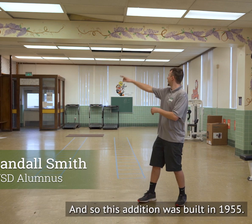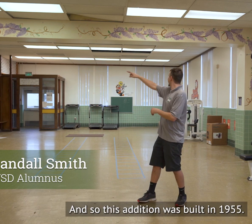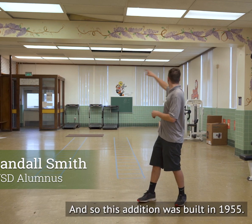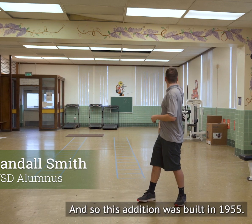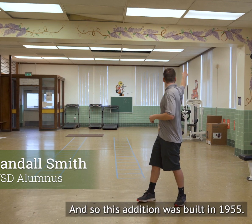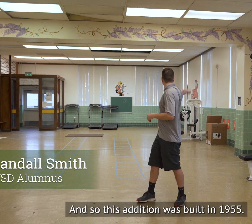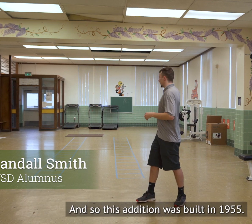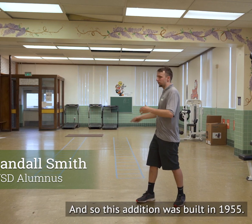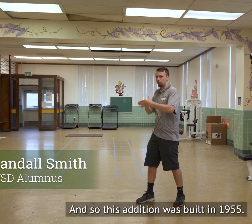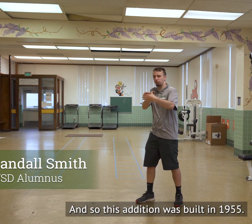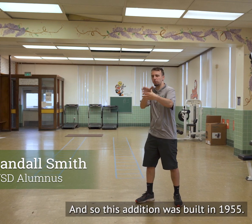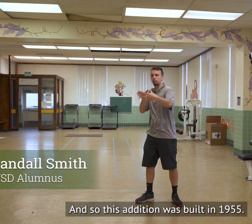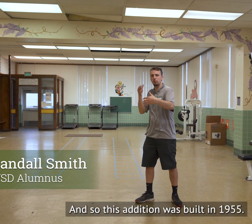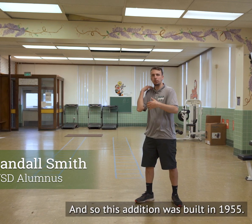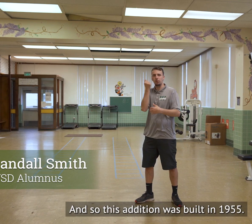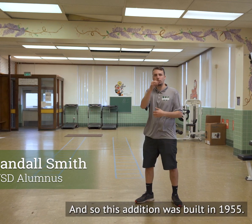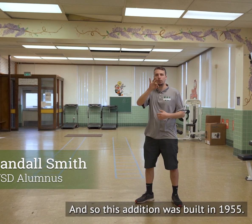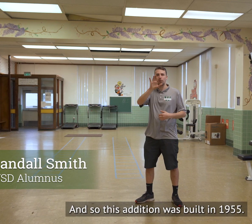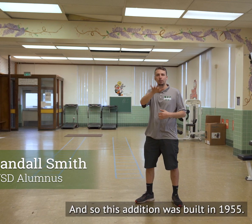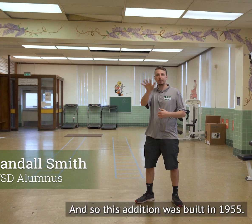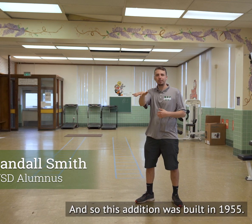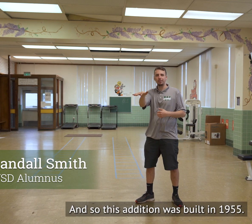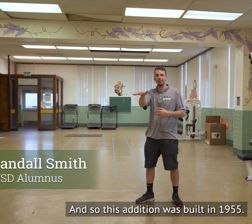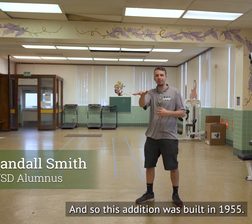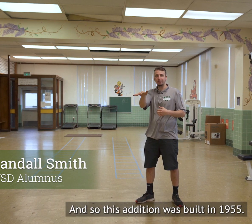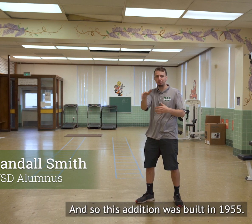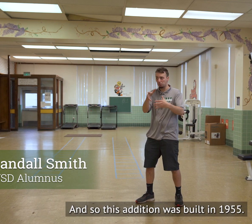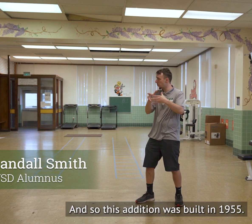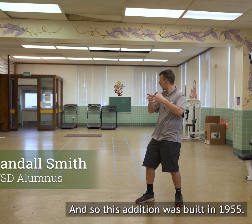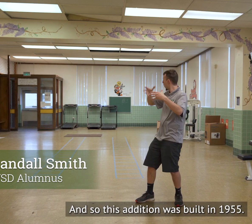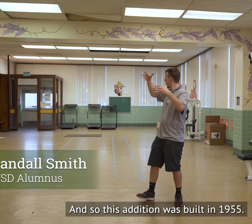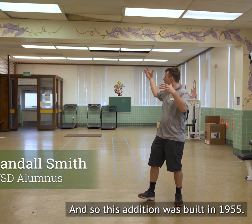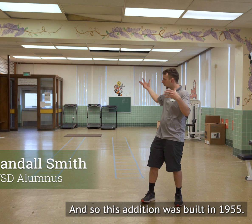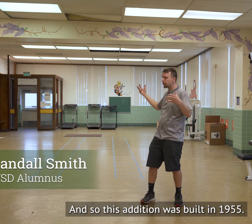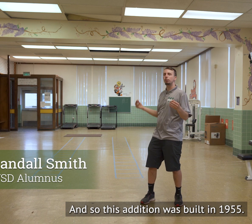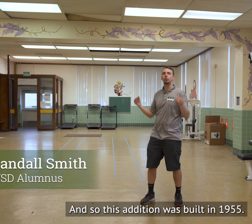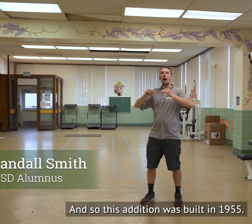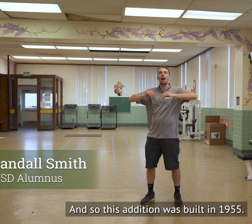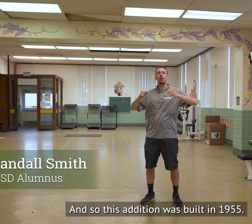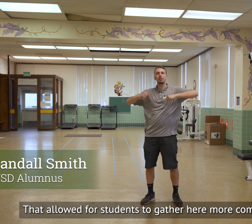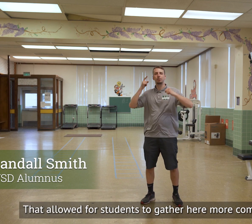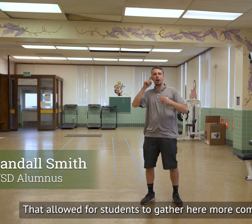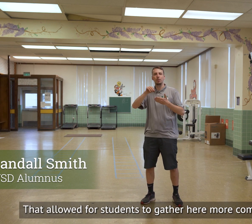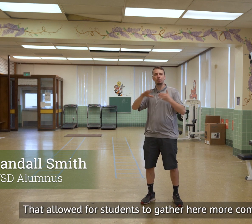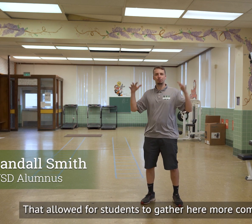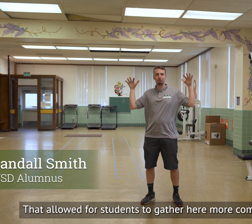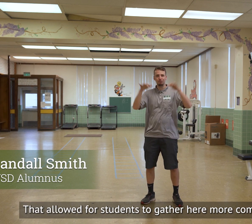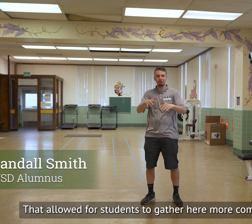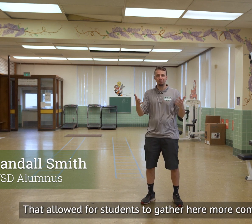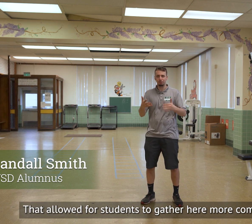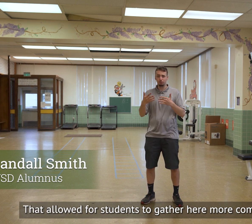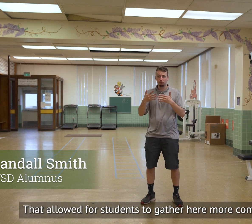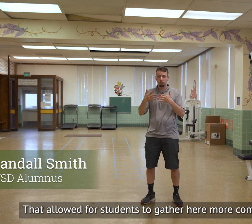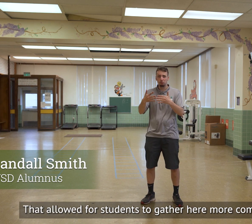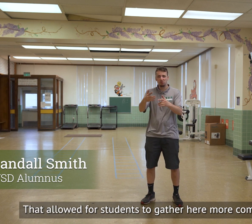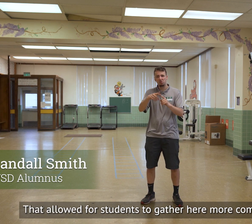this addition was built in 1955. That allowed for students to gather